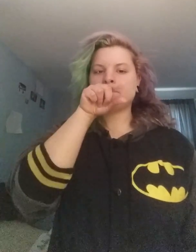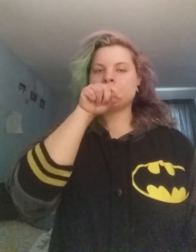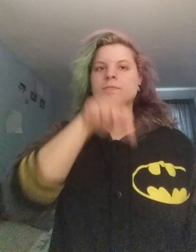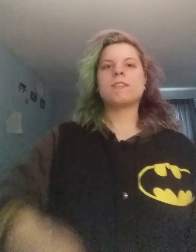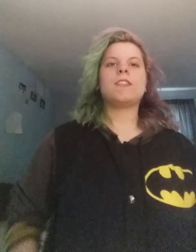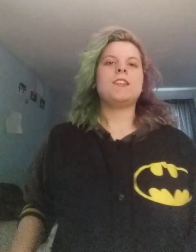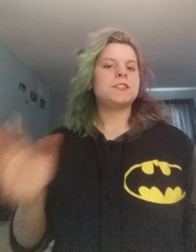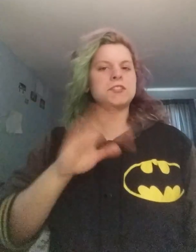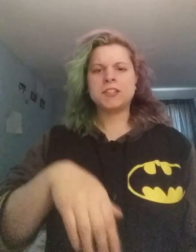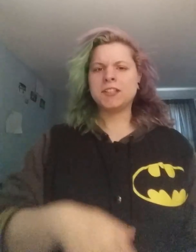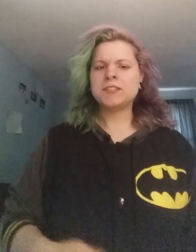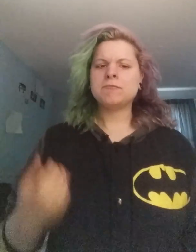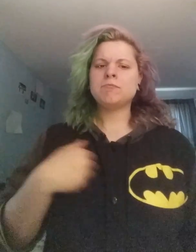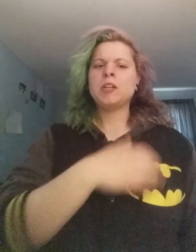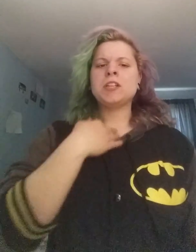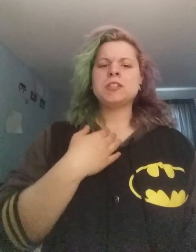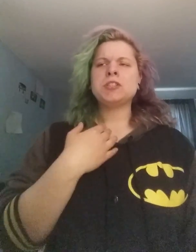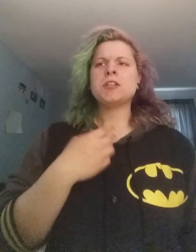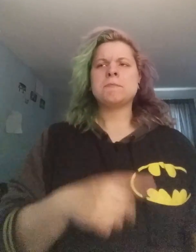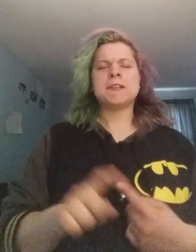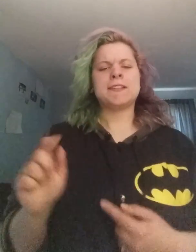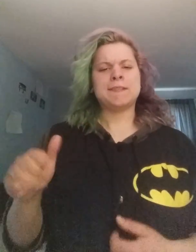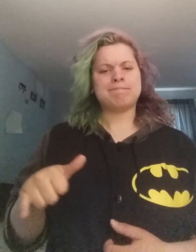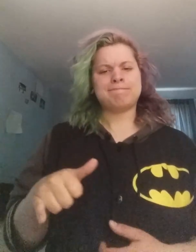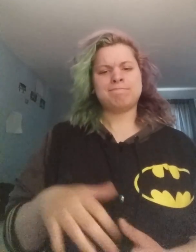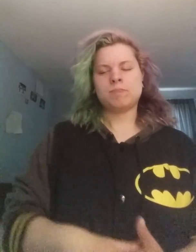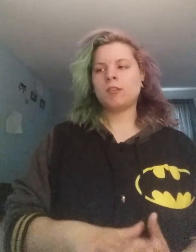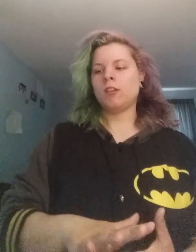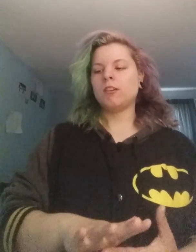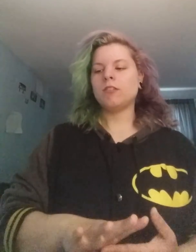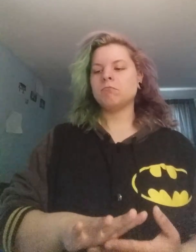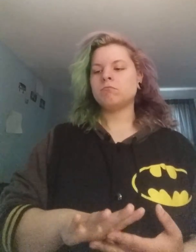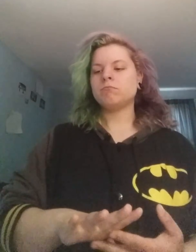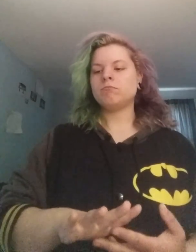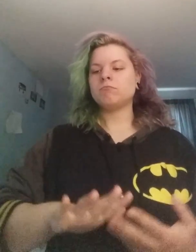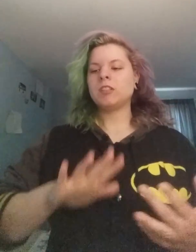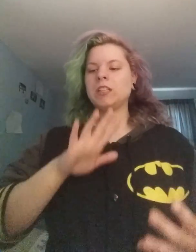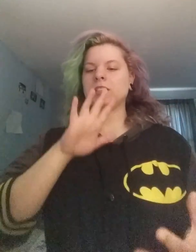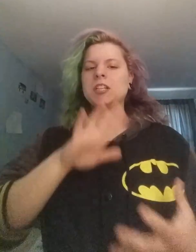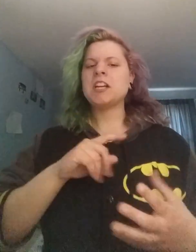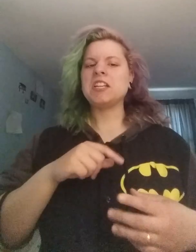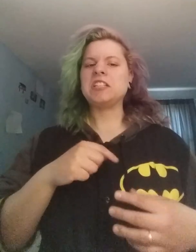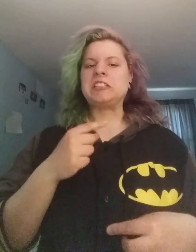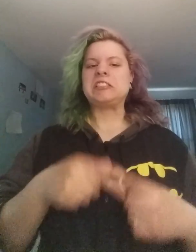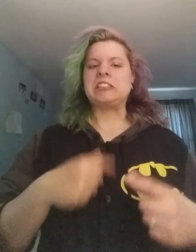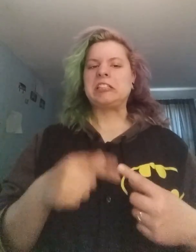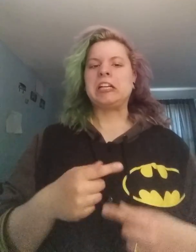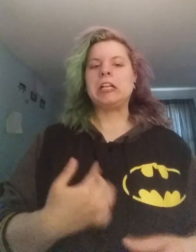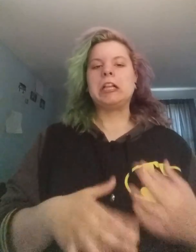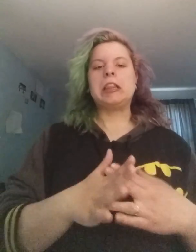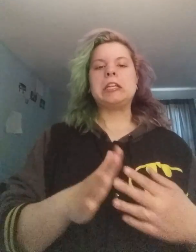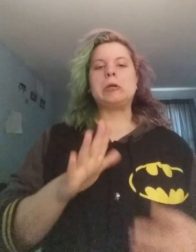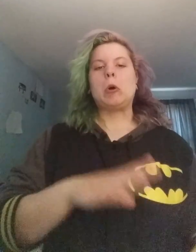sorry guys sorry about that um signing is a little